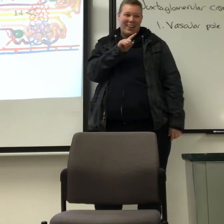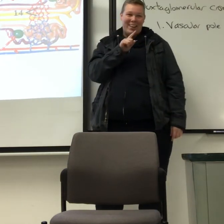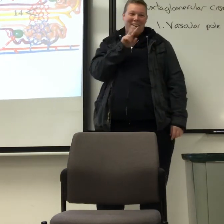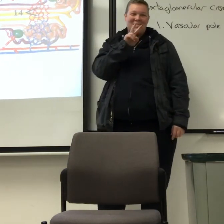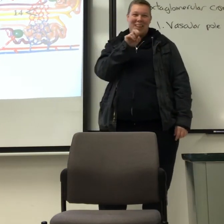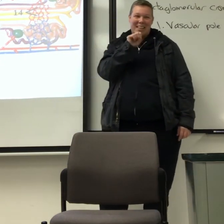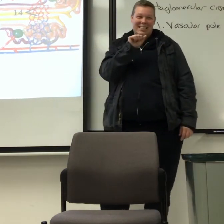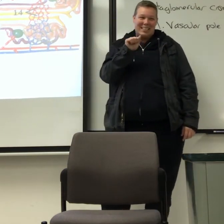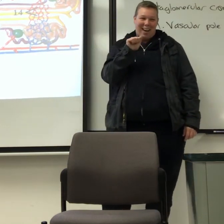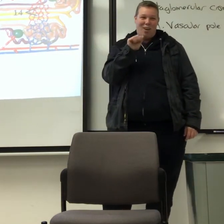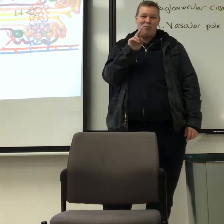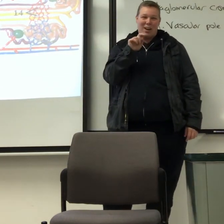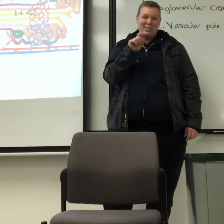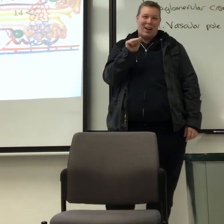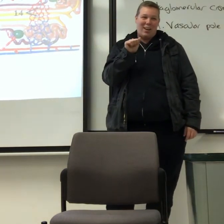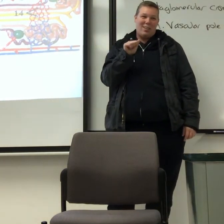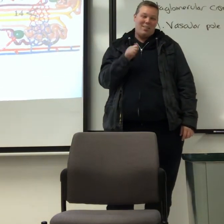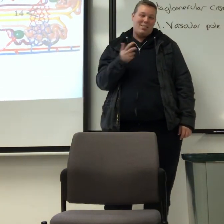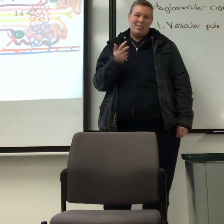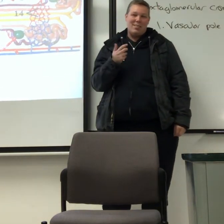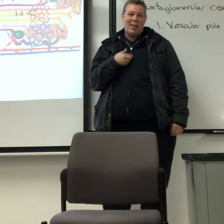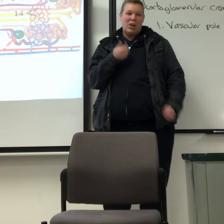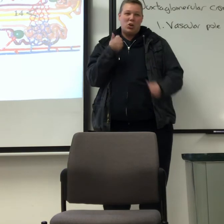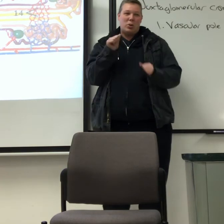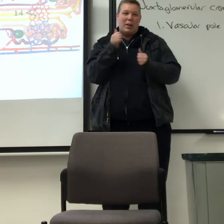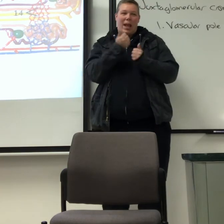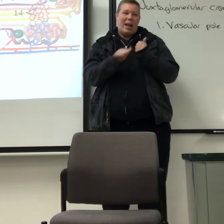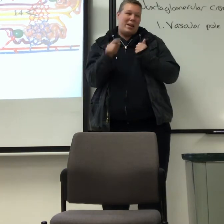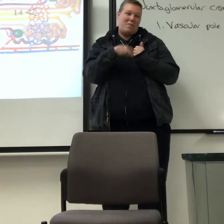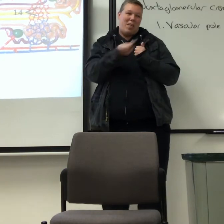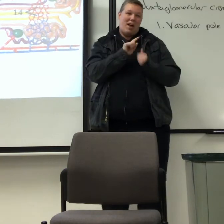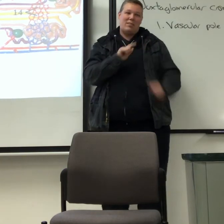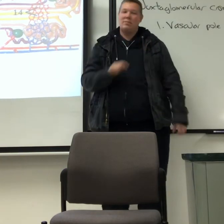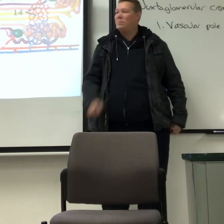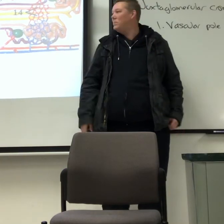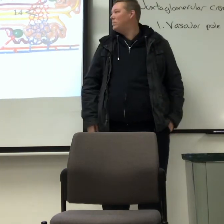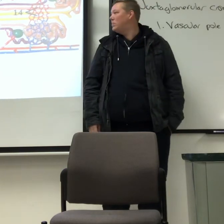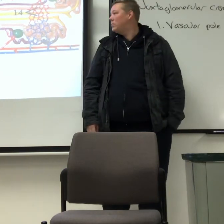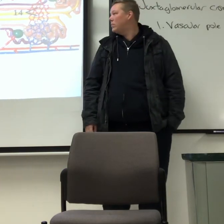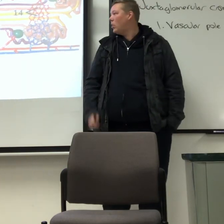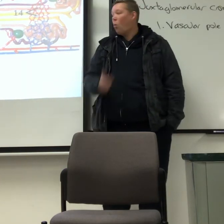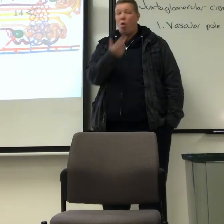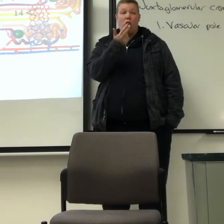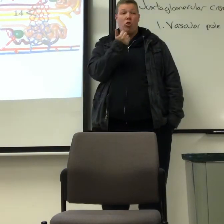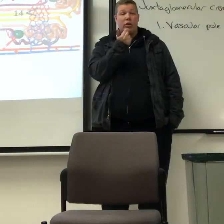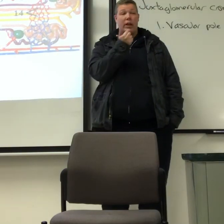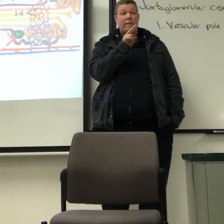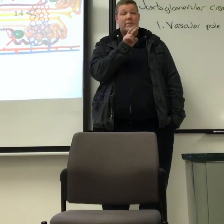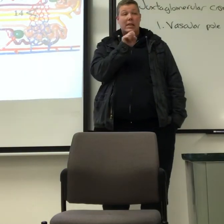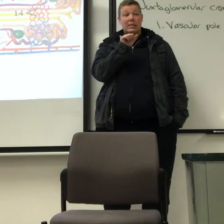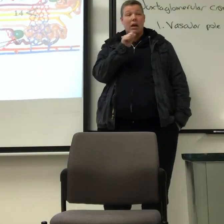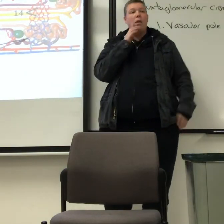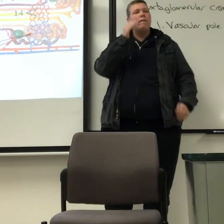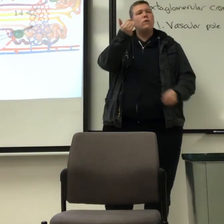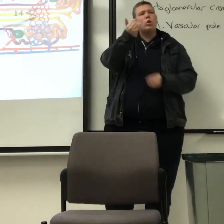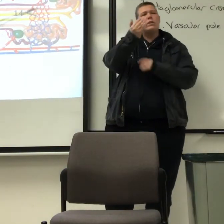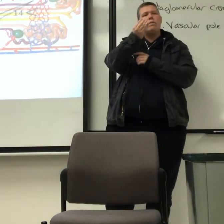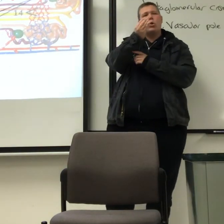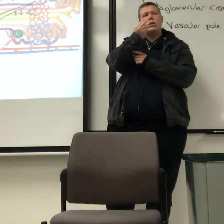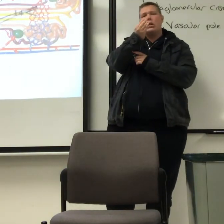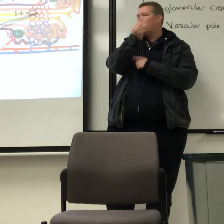it. They just happen to label this one thing. So if 13 is vasa recta, what's 14?